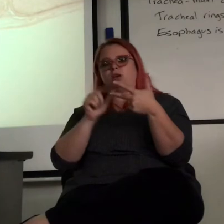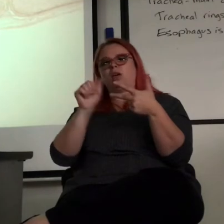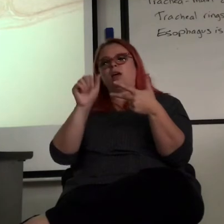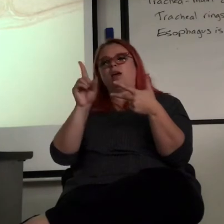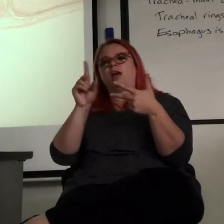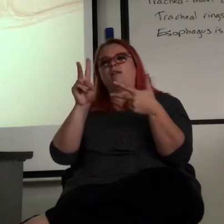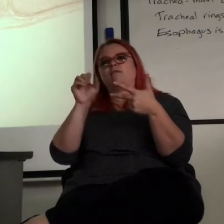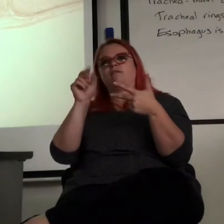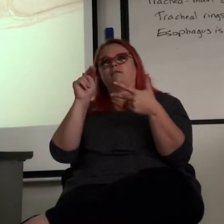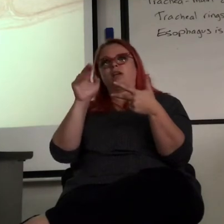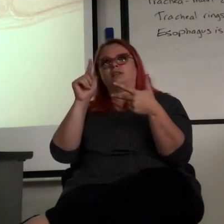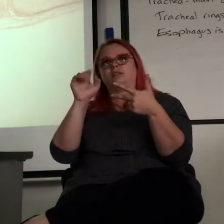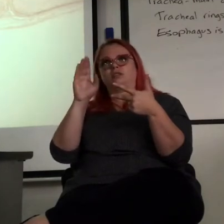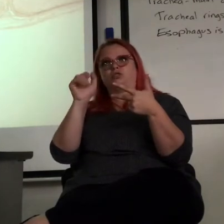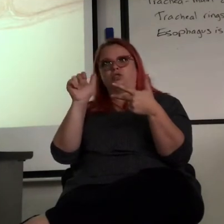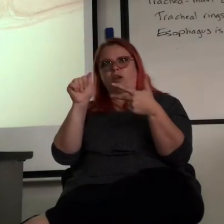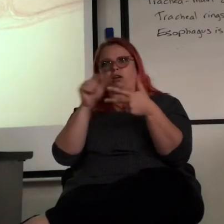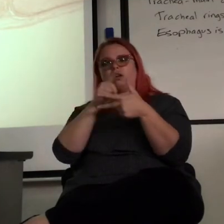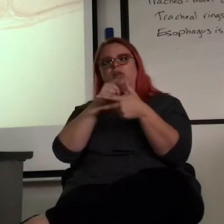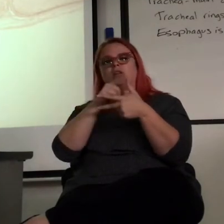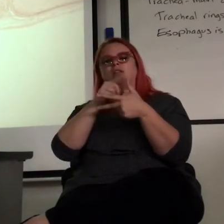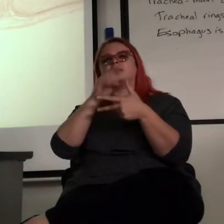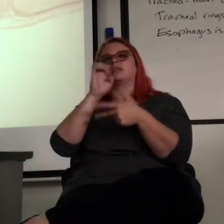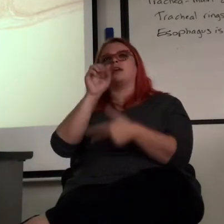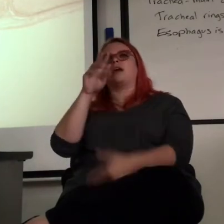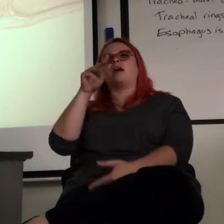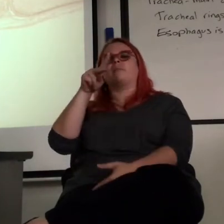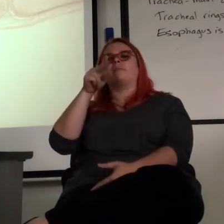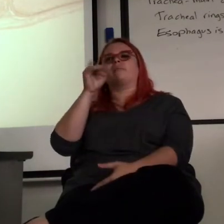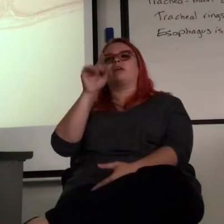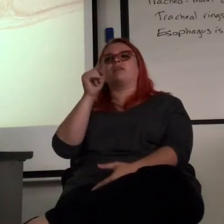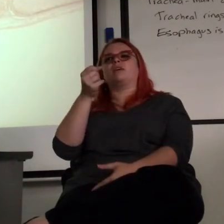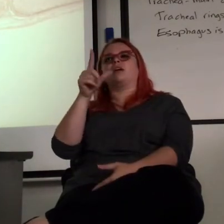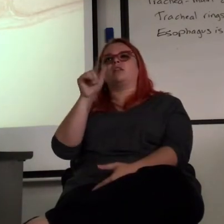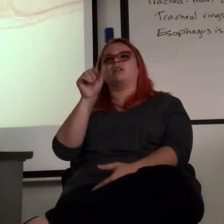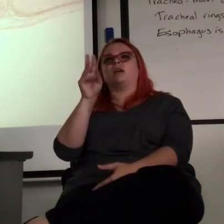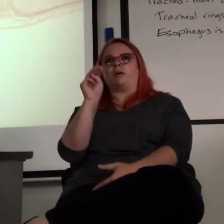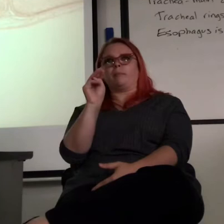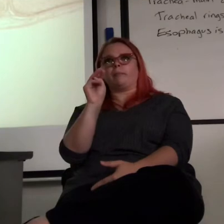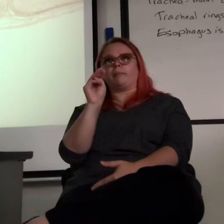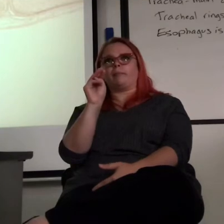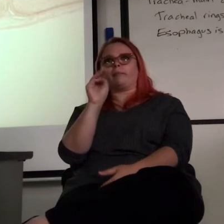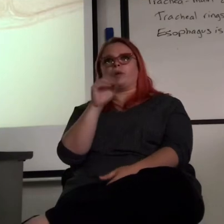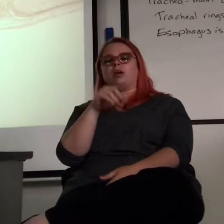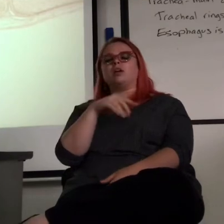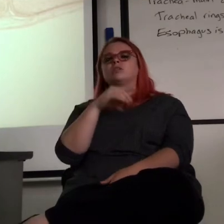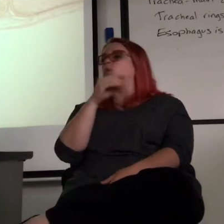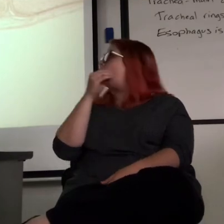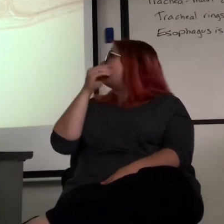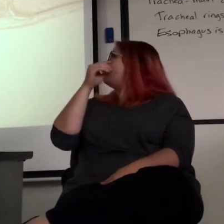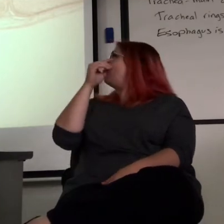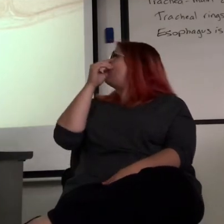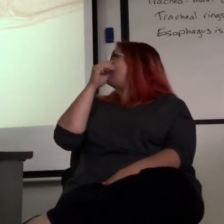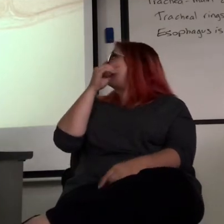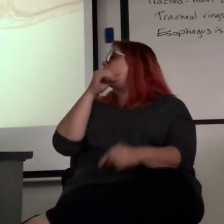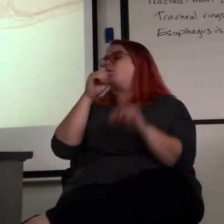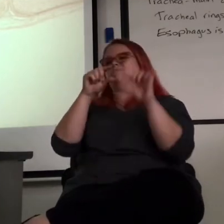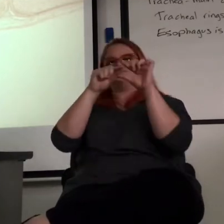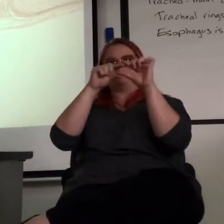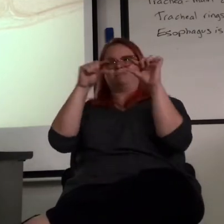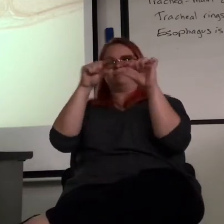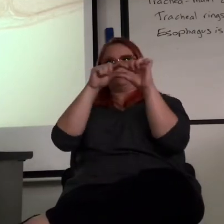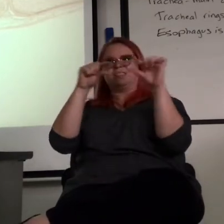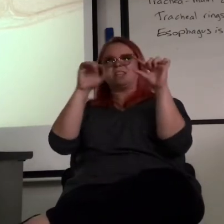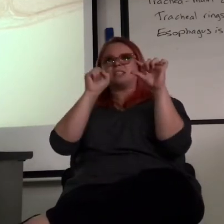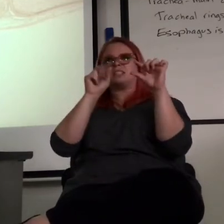that top layer is the epithelium, so that's the mucosa. From here to here, call it submucosa,